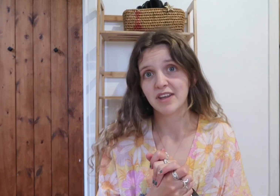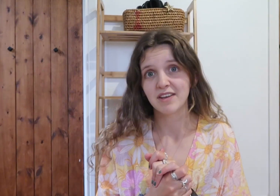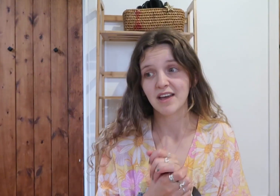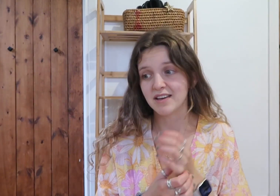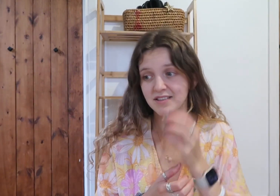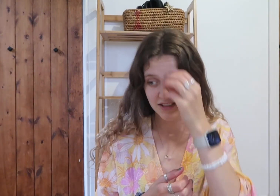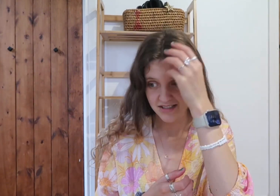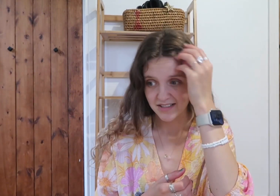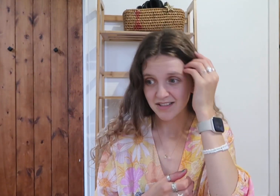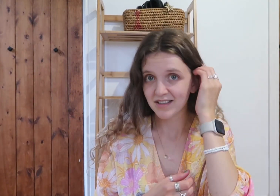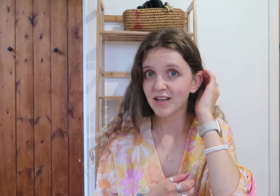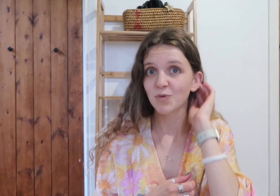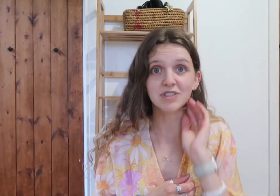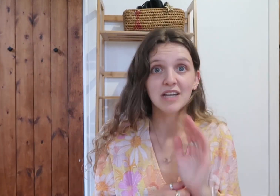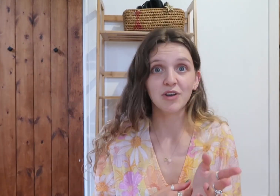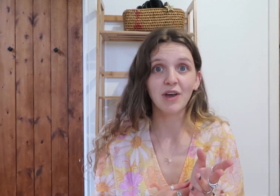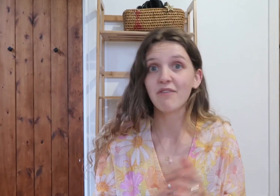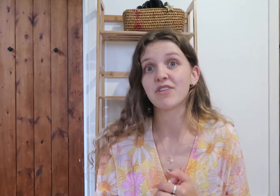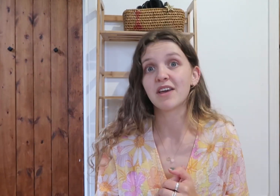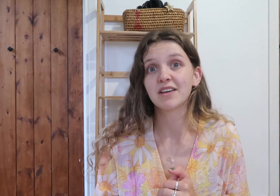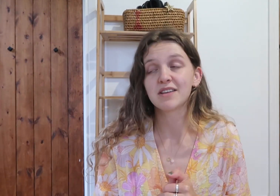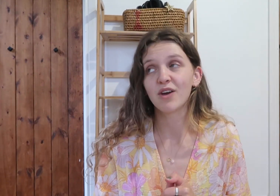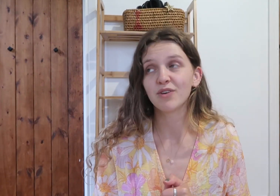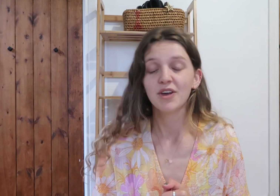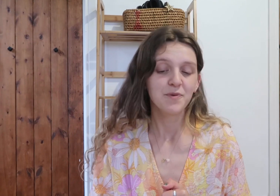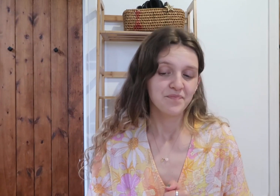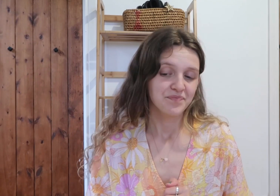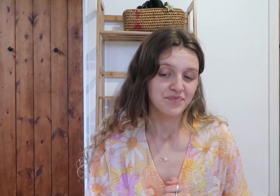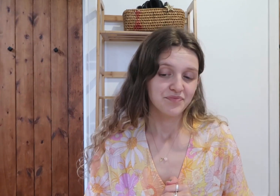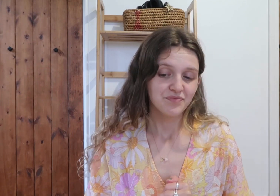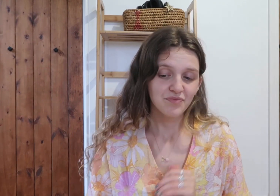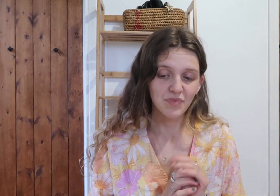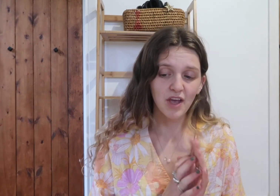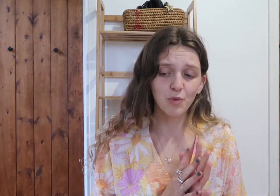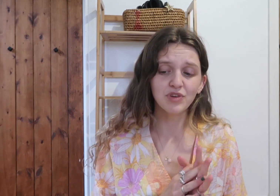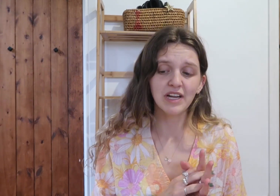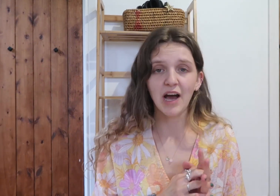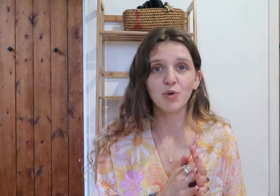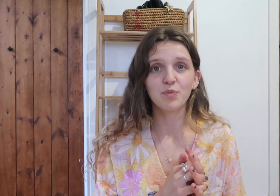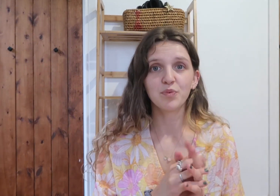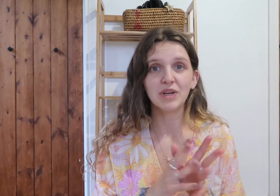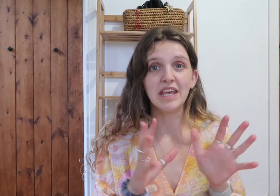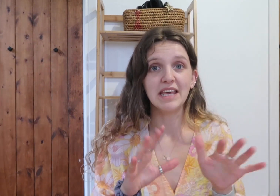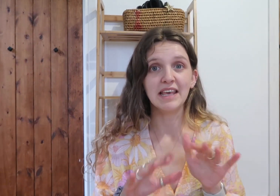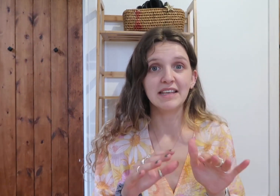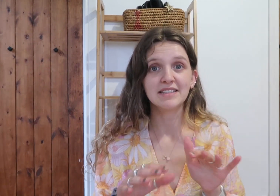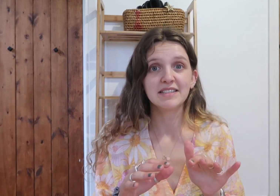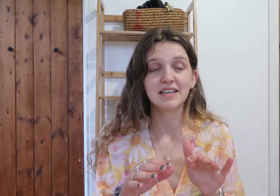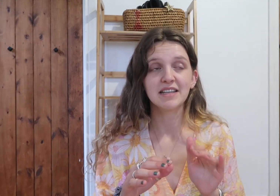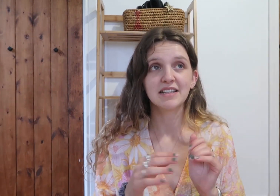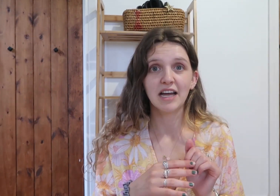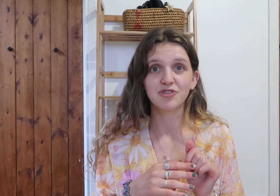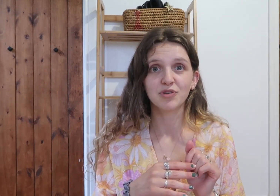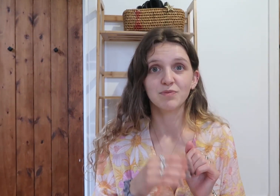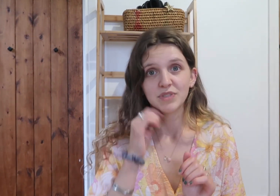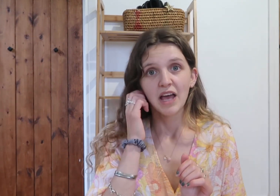everything and want to tell you everything. So it will really help ease the tantrums.